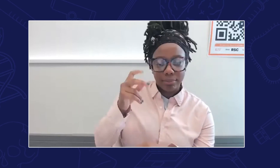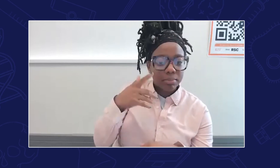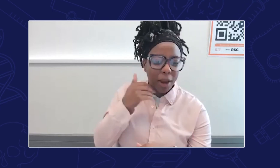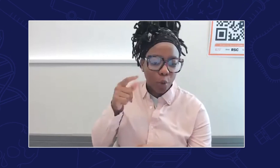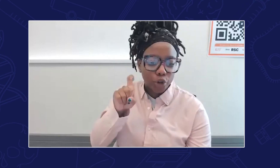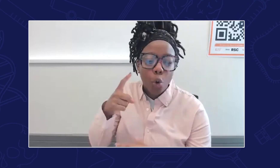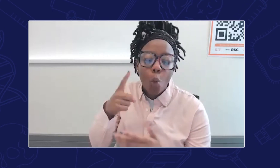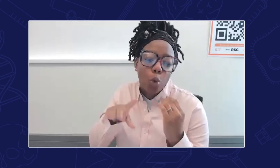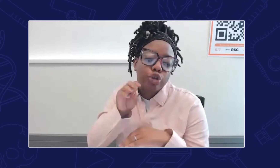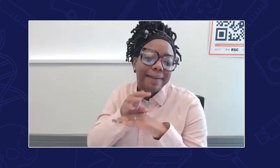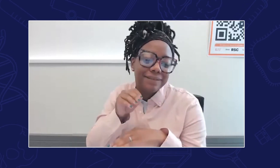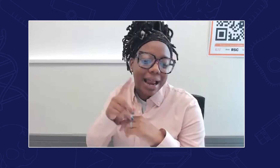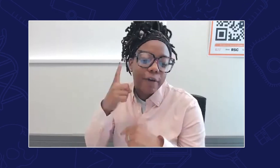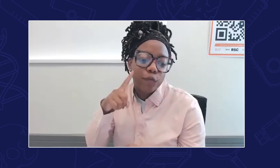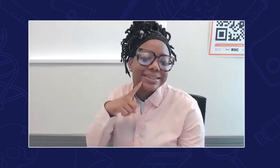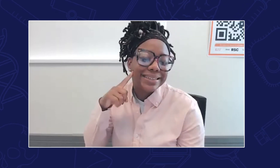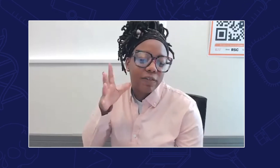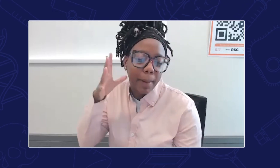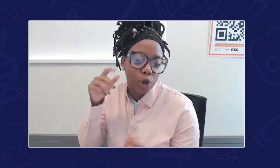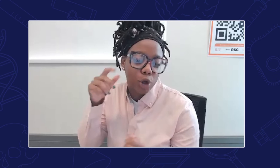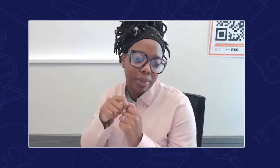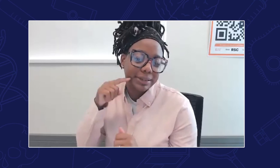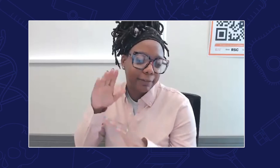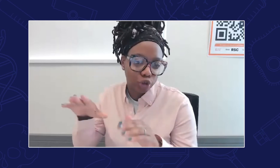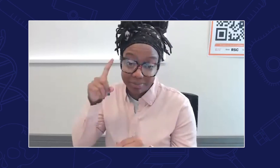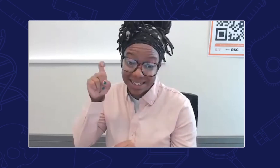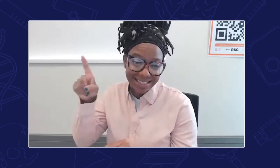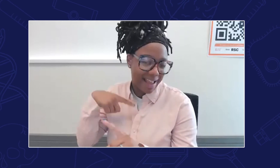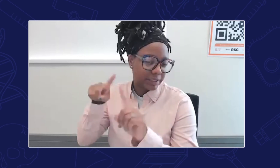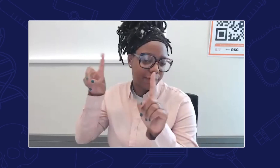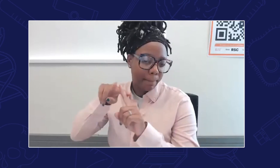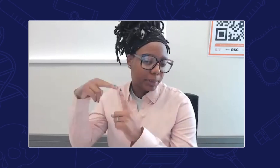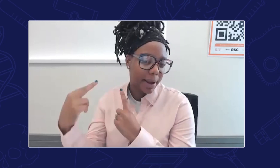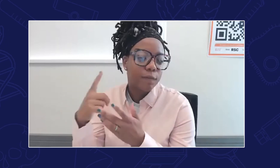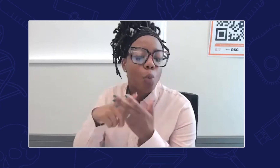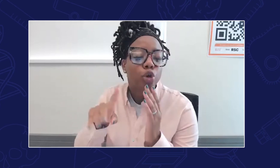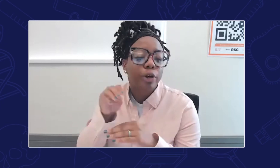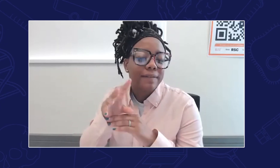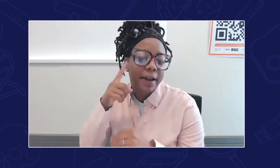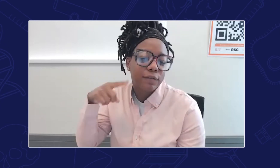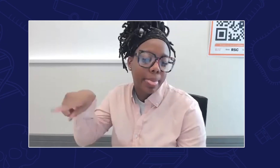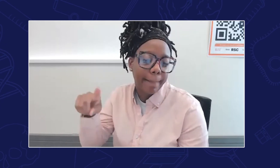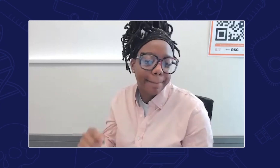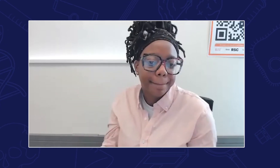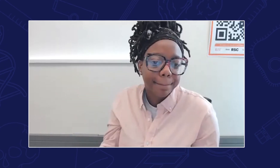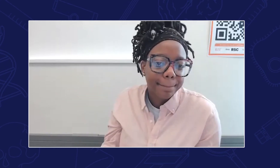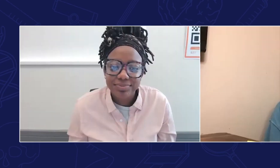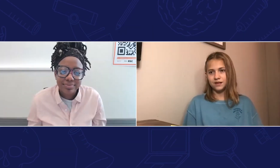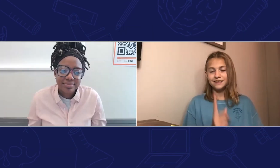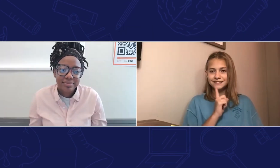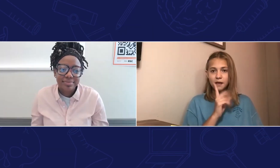Okay, I have a better question. What's your advice for deaf parents with deaf kids? Because they have a different perspective. What's your advice for them?